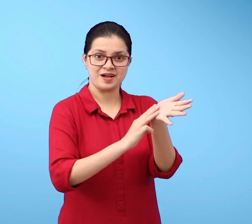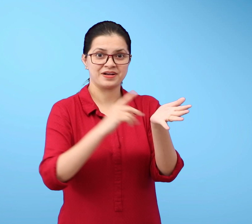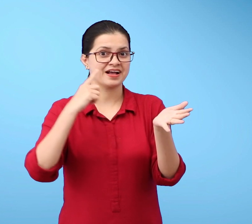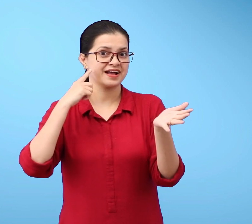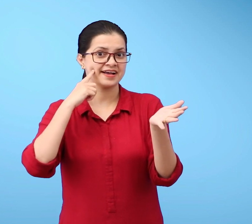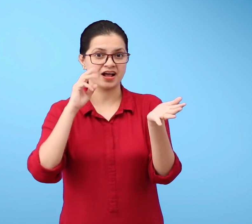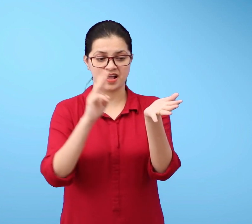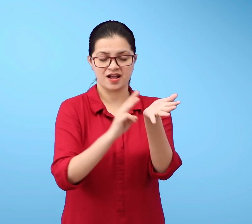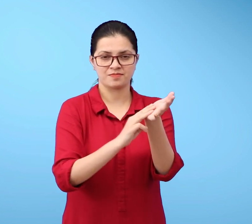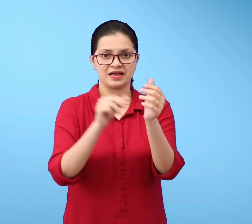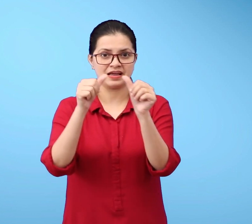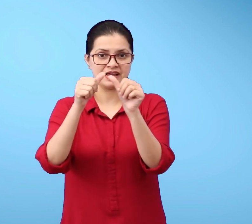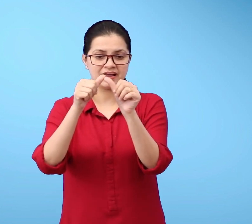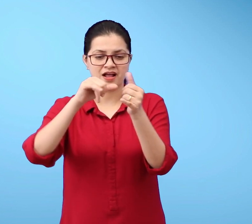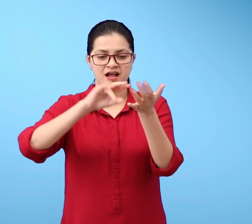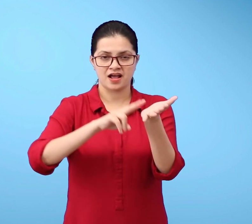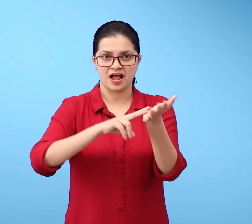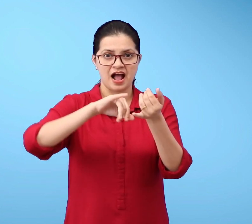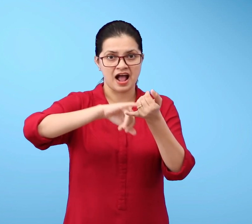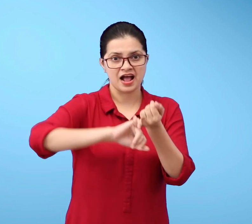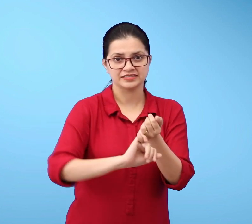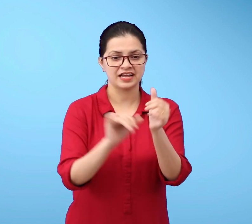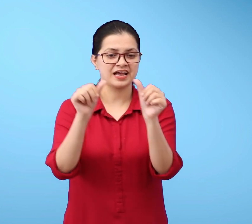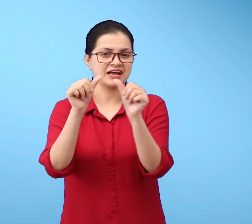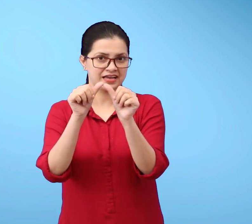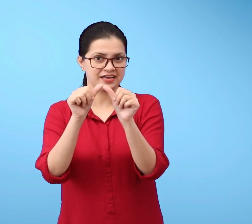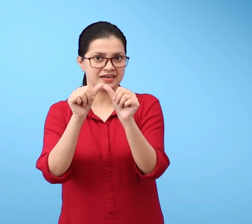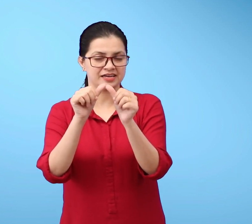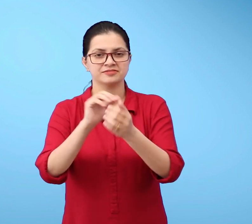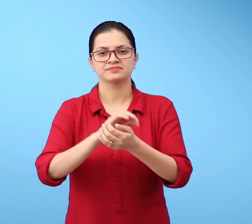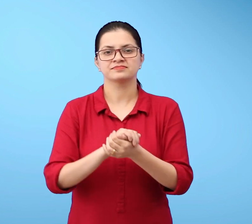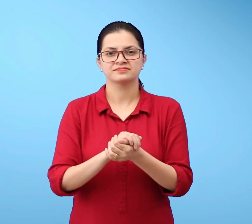and Vedanta or Uttar Mimamsa.